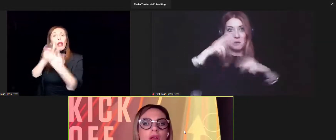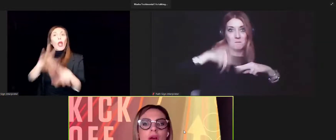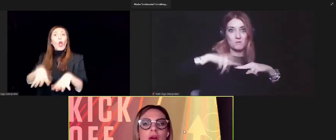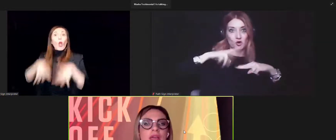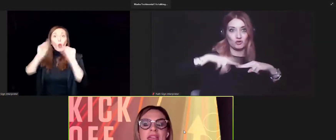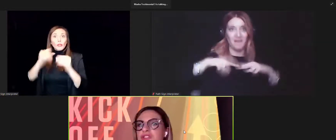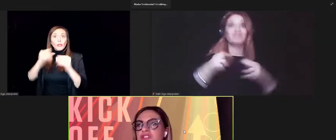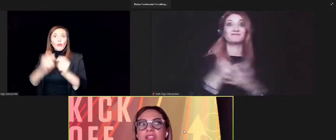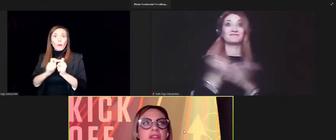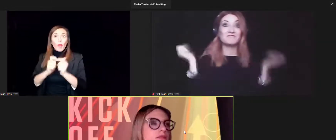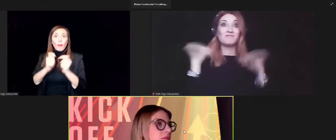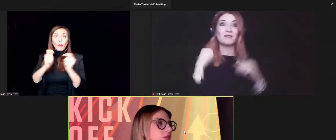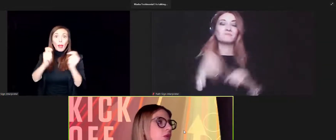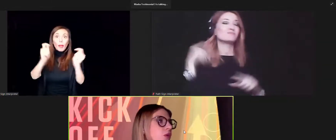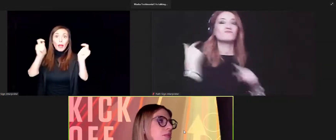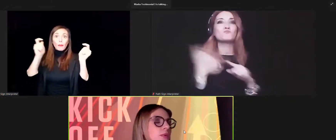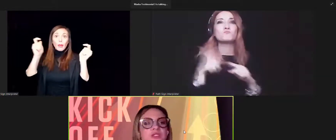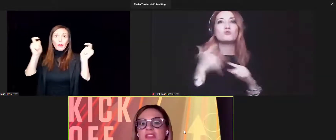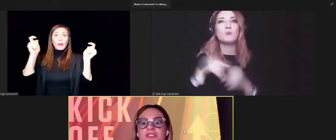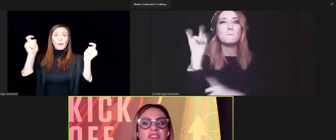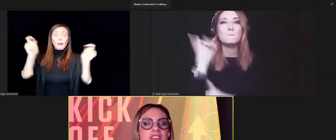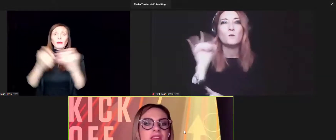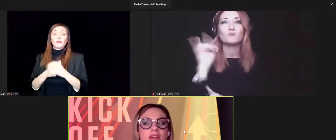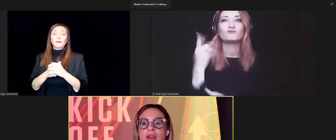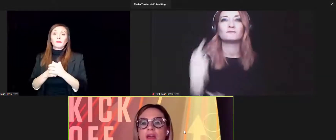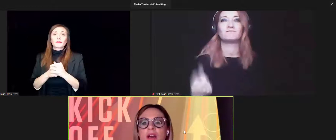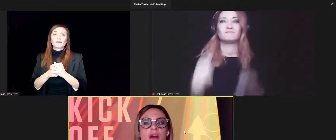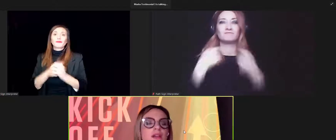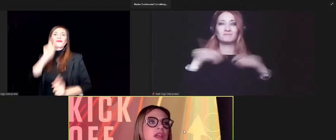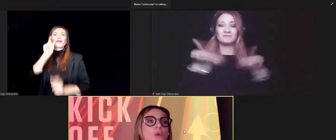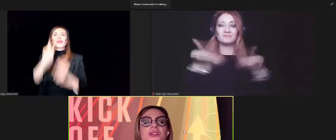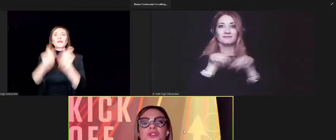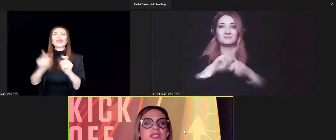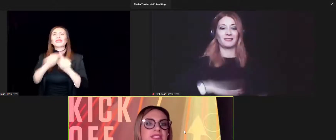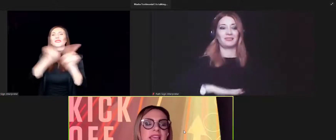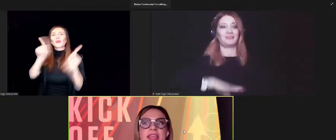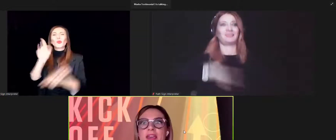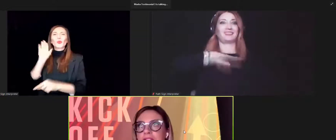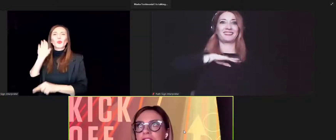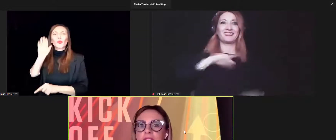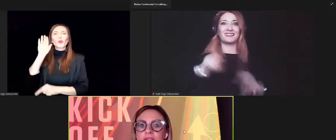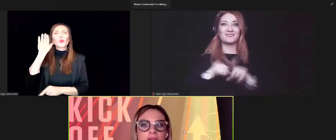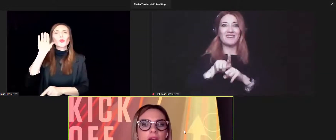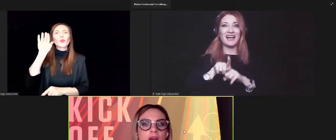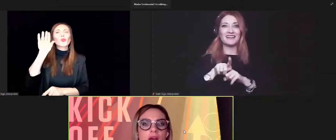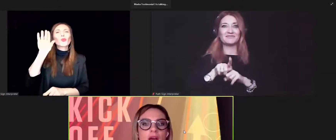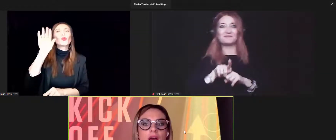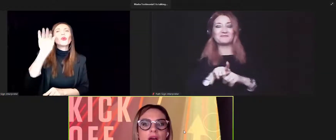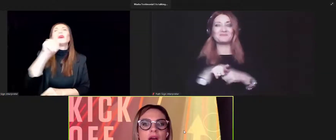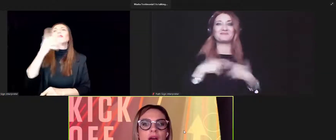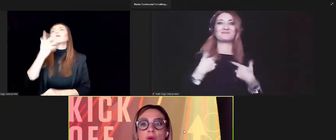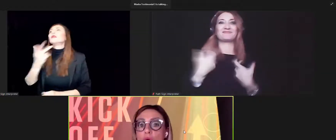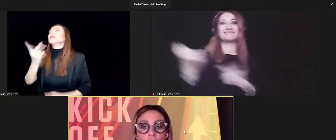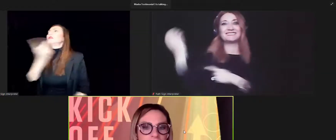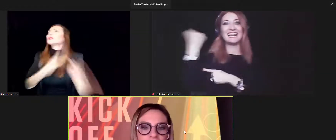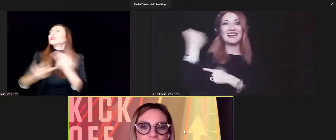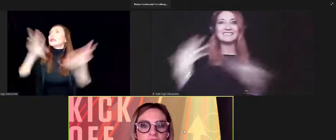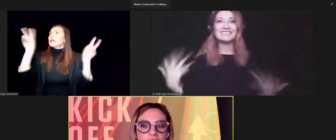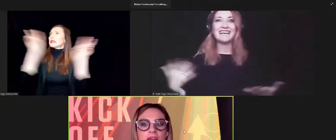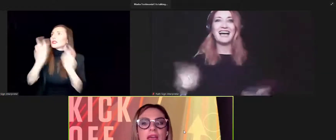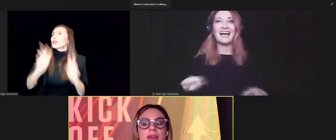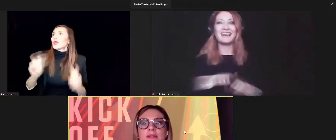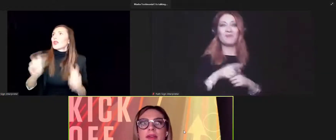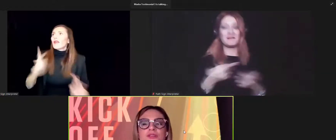for energy, for positivity. They want to stay healthy.